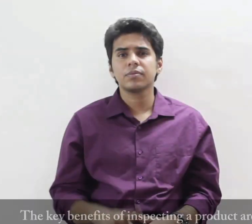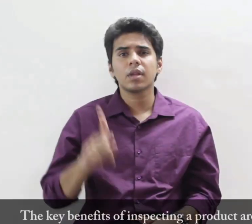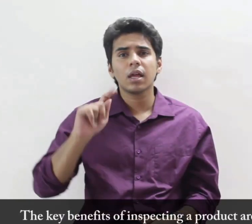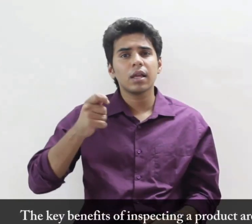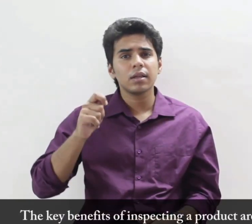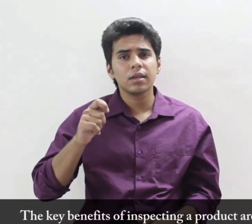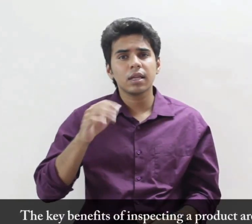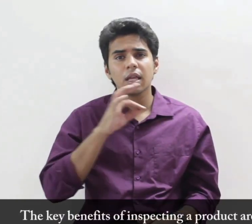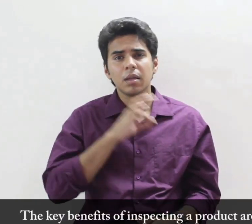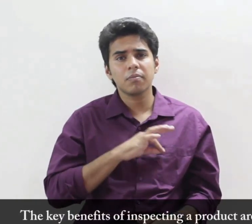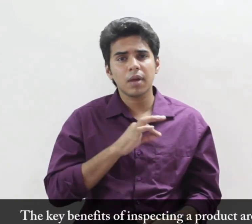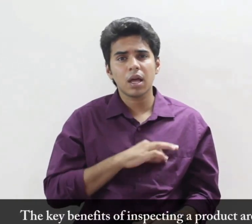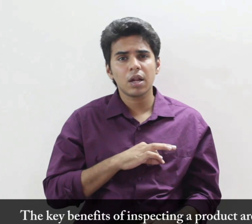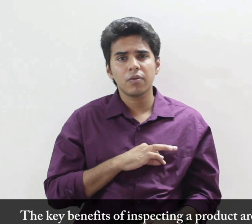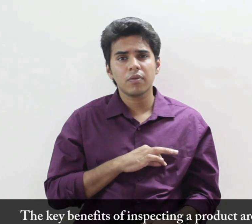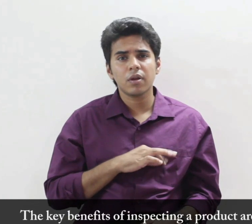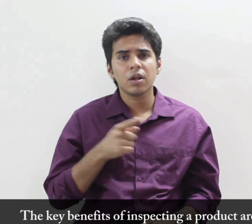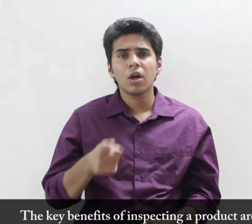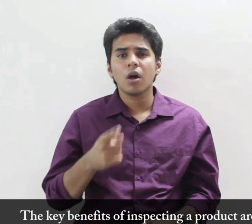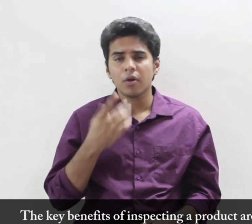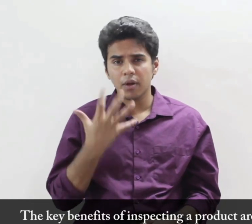The key benefits of inspecting a product are: